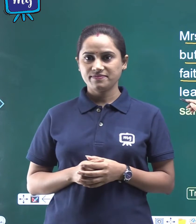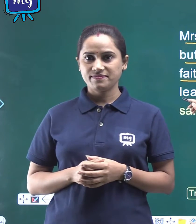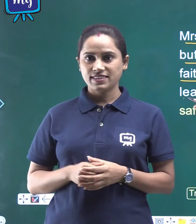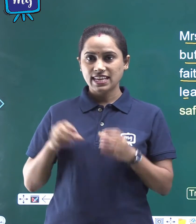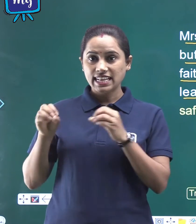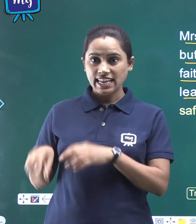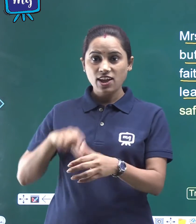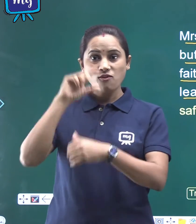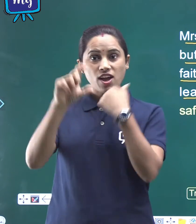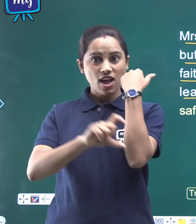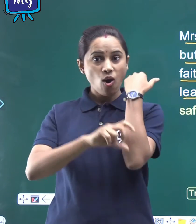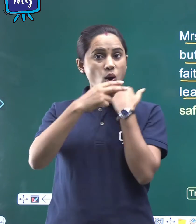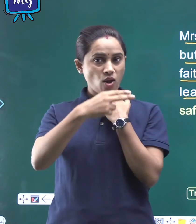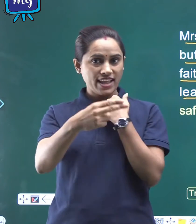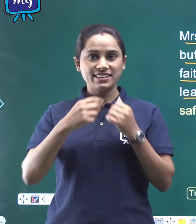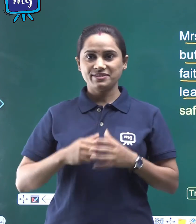leave Holland